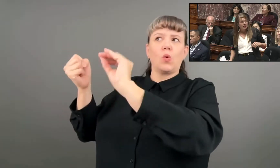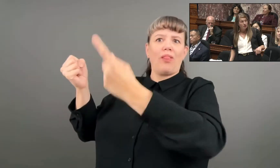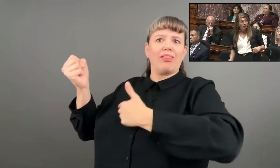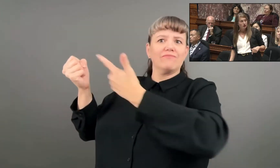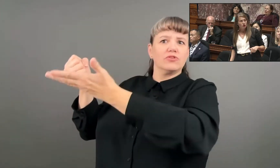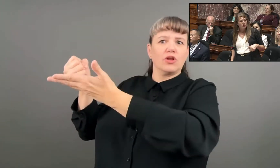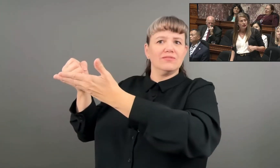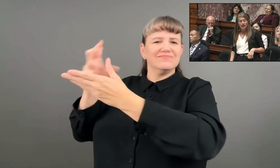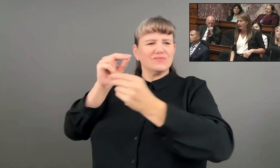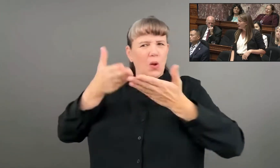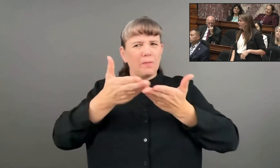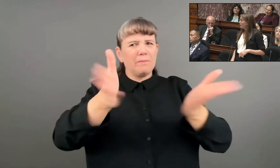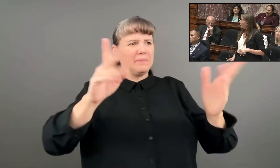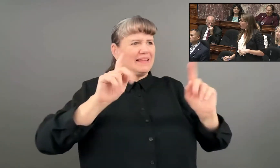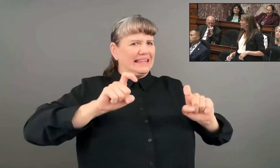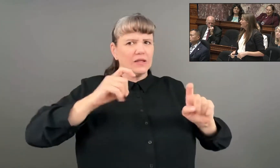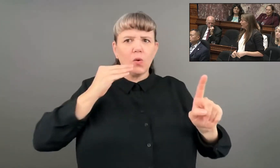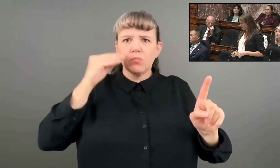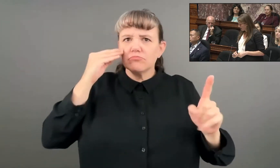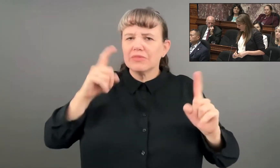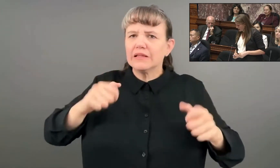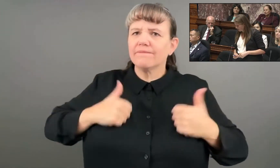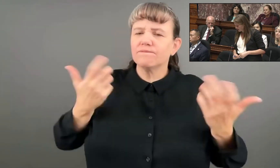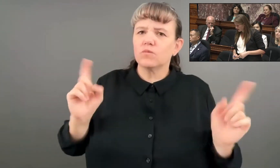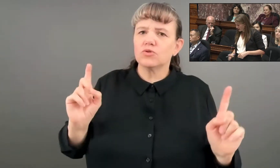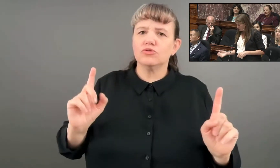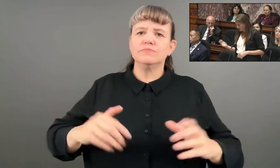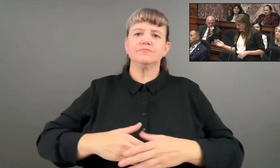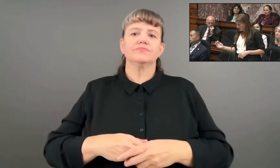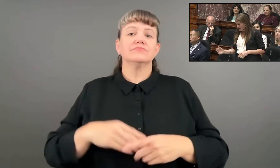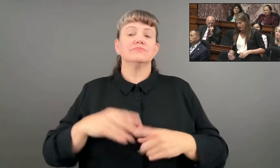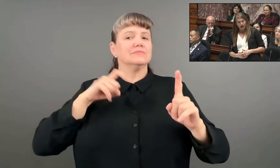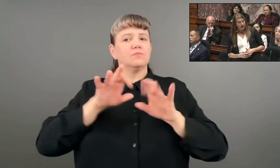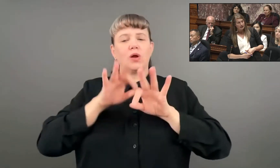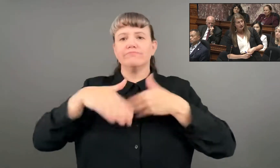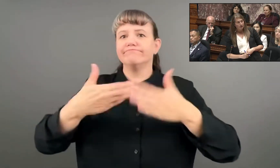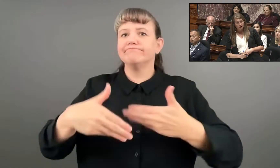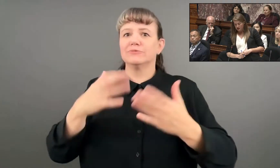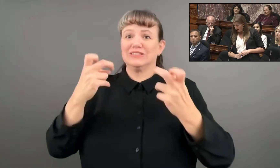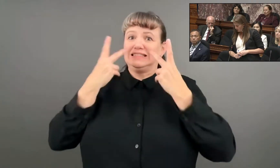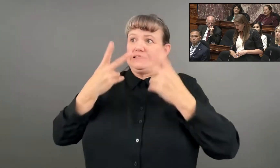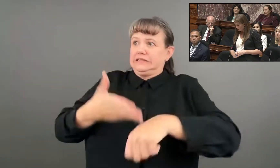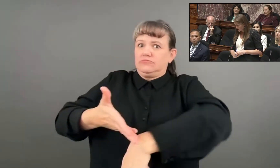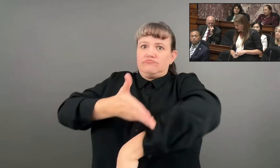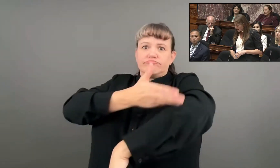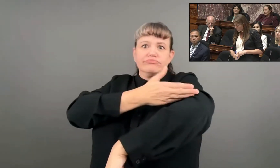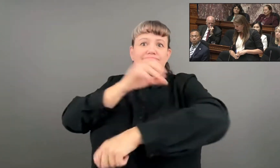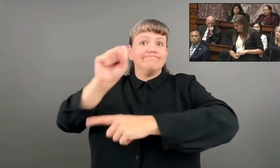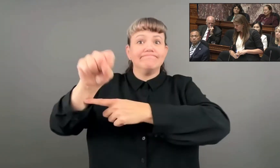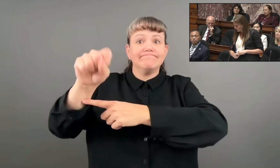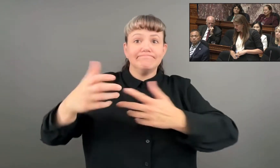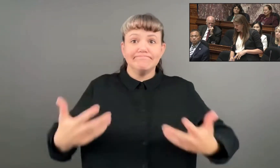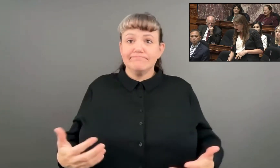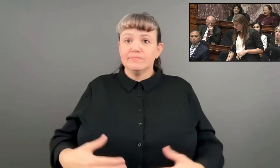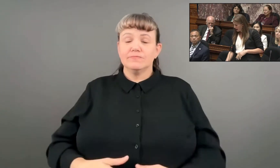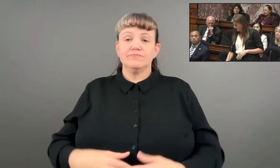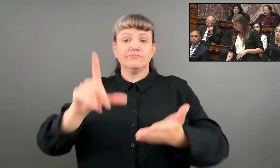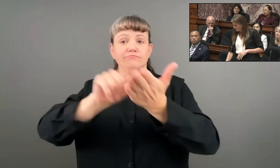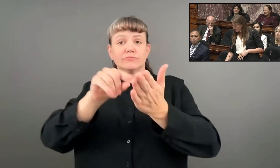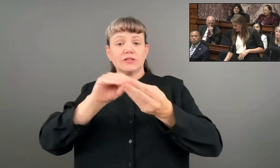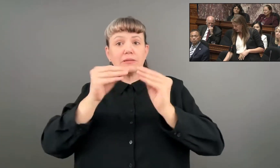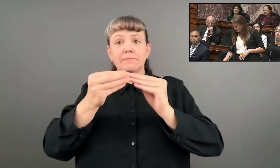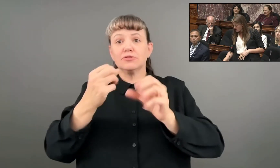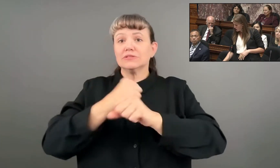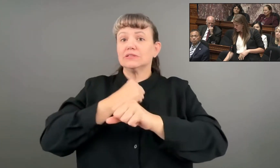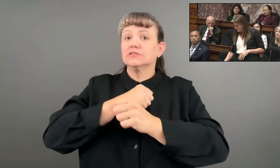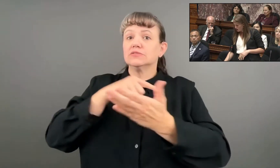This is important work, and like I said, we are seeing it make a difference. The latest numbers out just this week show that